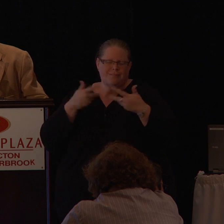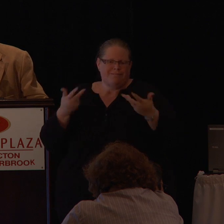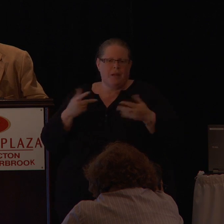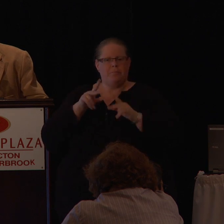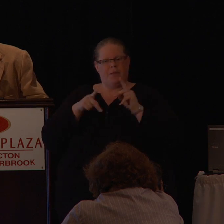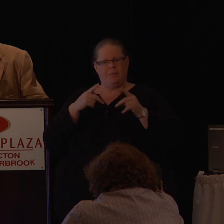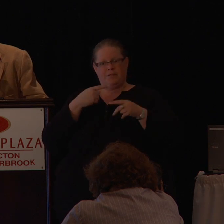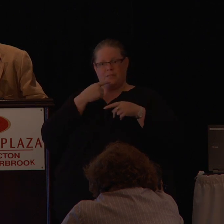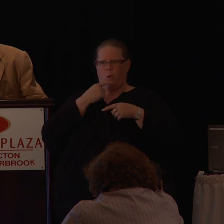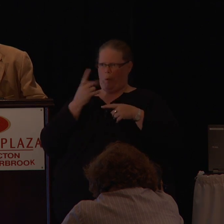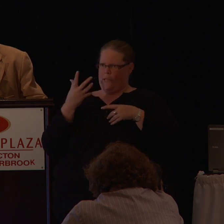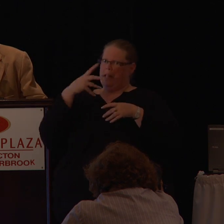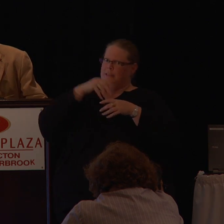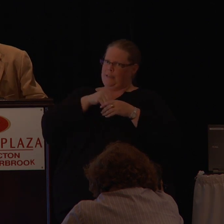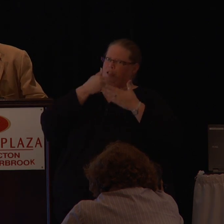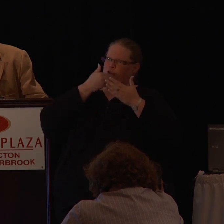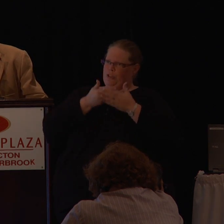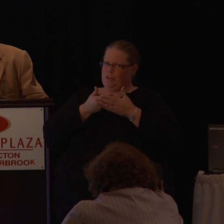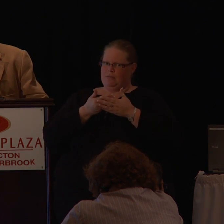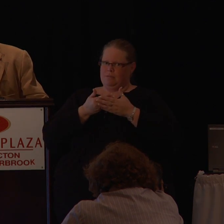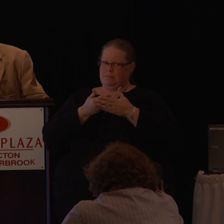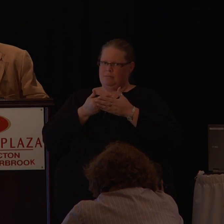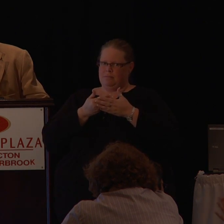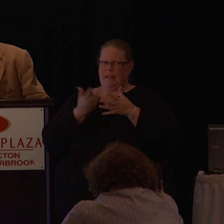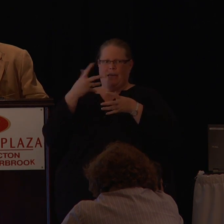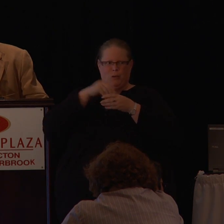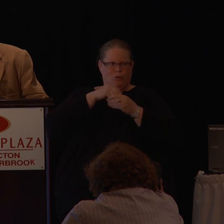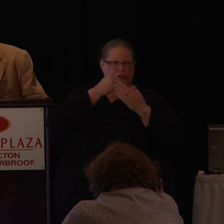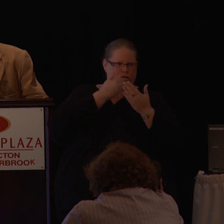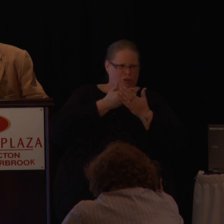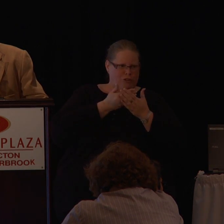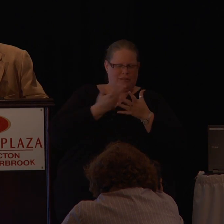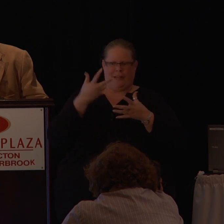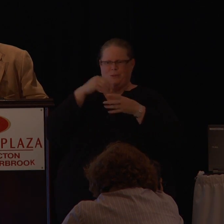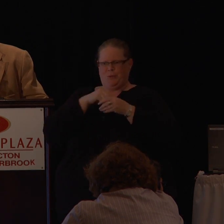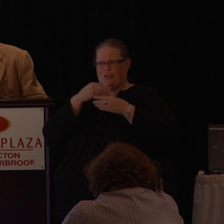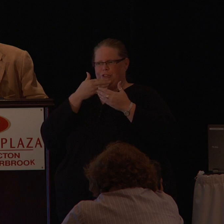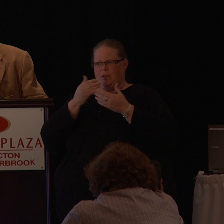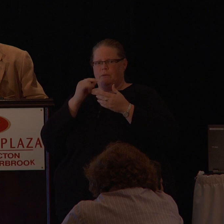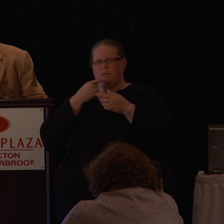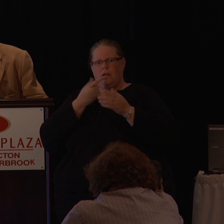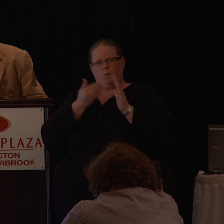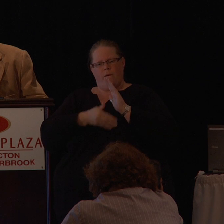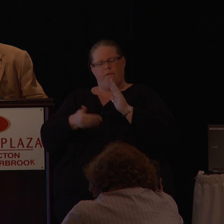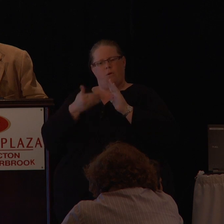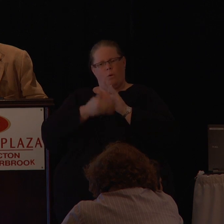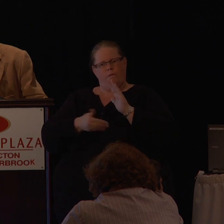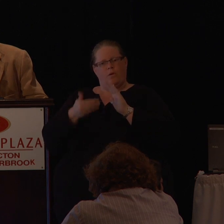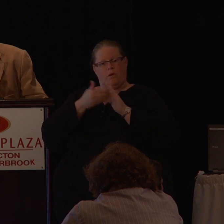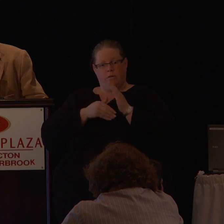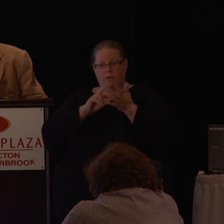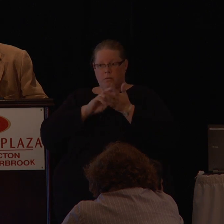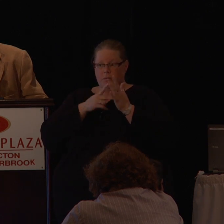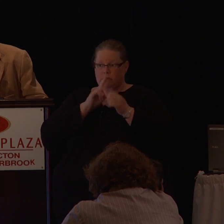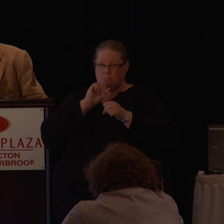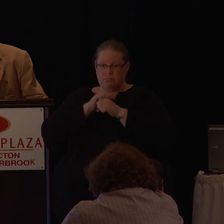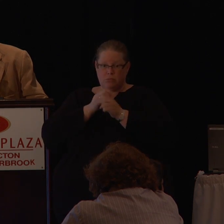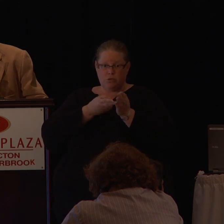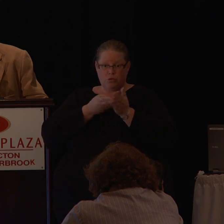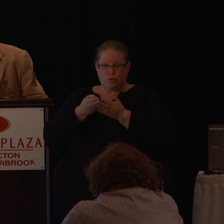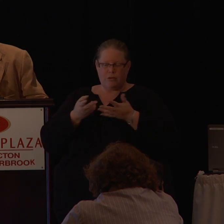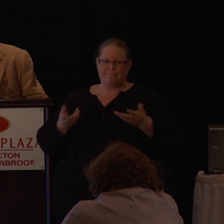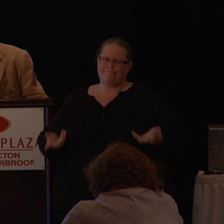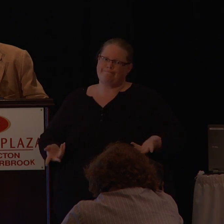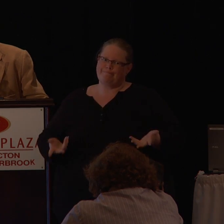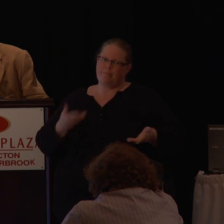good. And if you say that enough times and you repeat enough cliches about community and inclusion, that everything's going